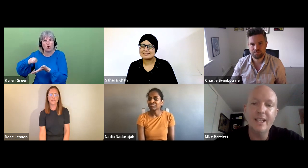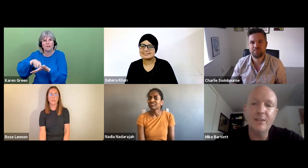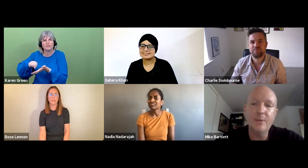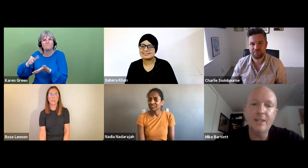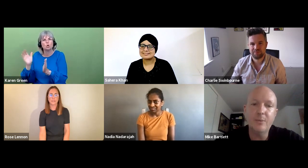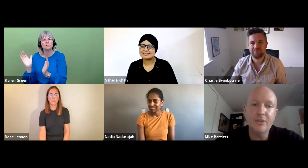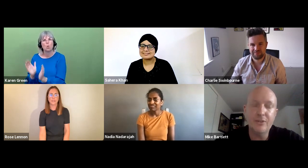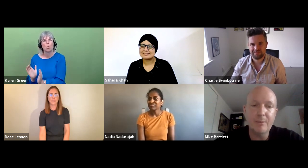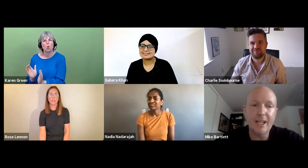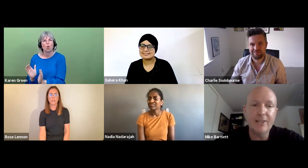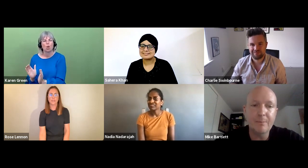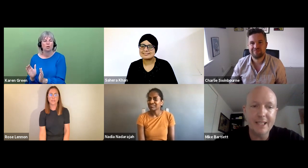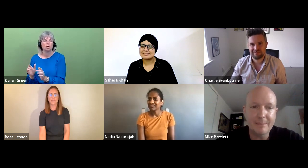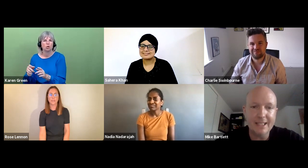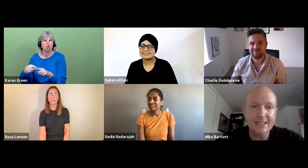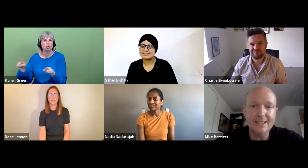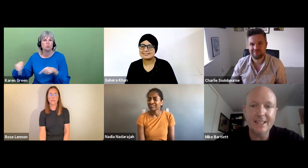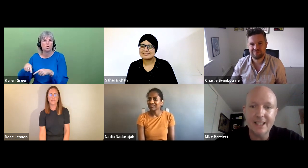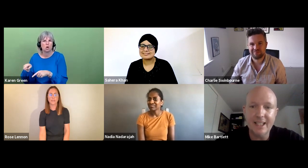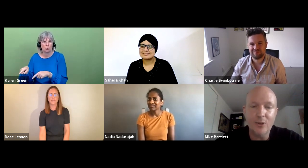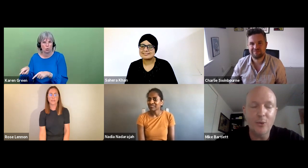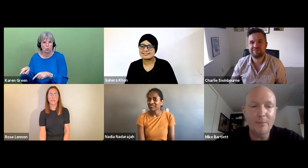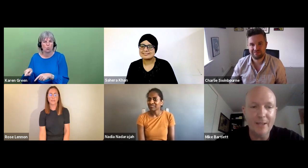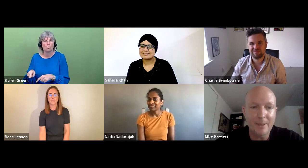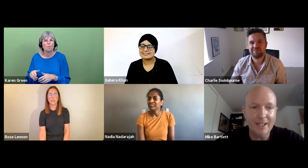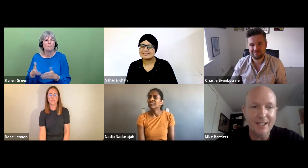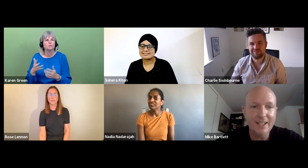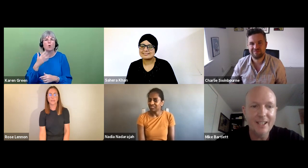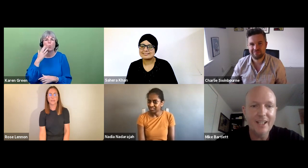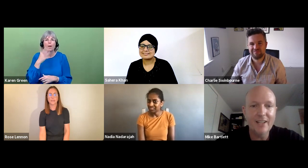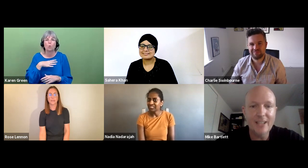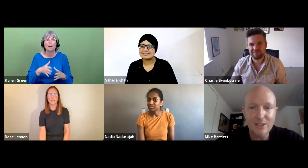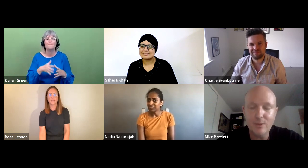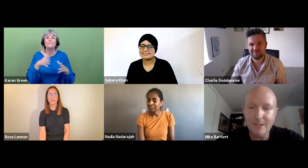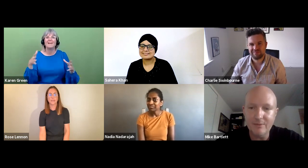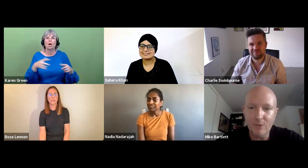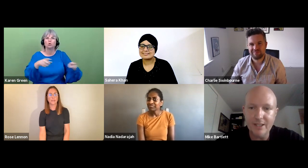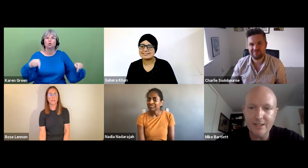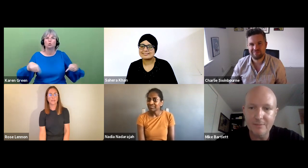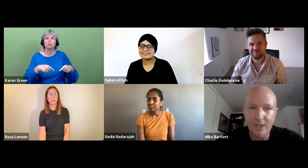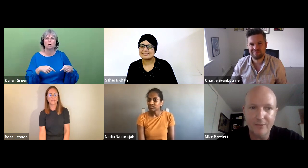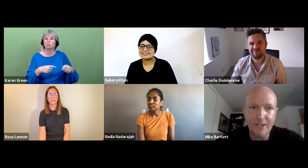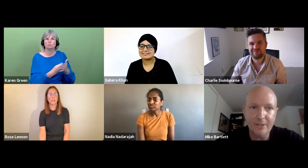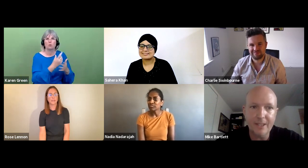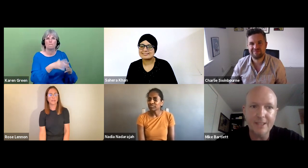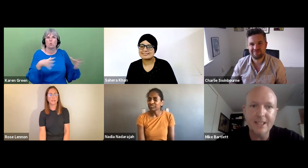they want to write plays for bigger spaces, suddenly all the men appear, and the less women write for those spaces.